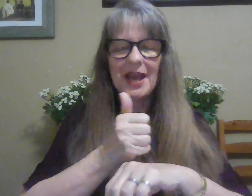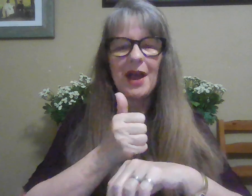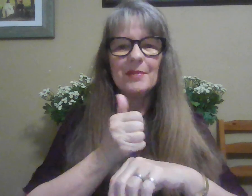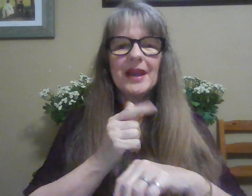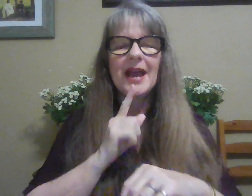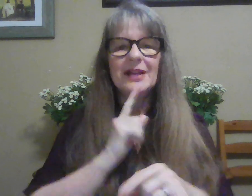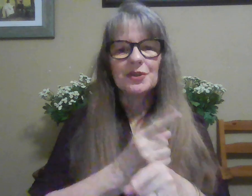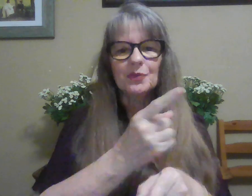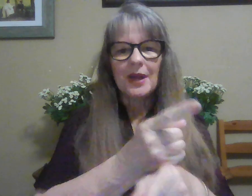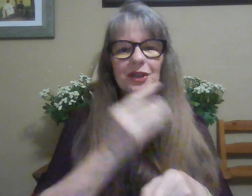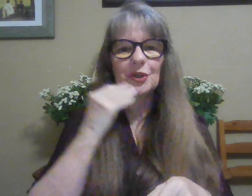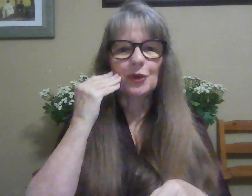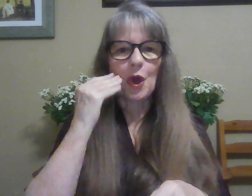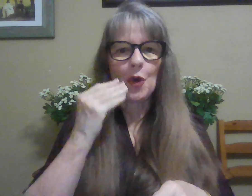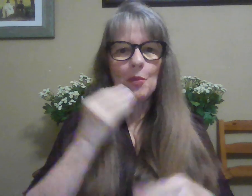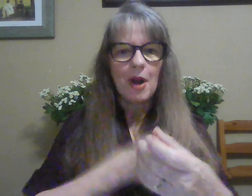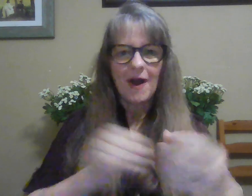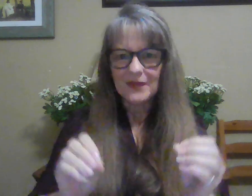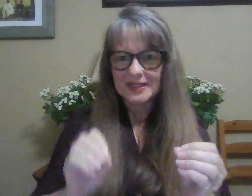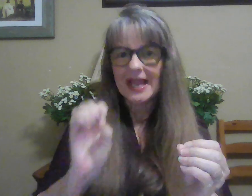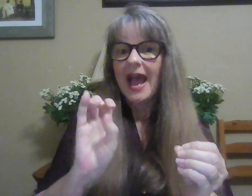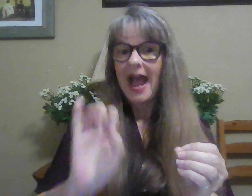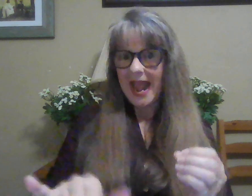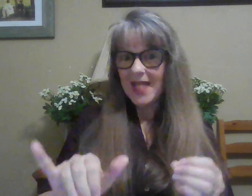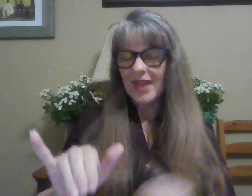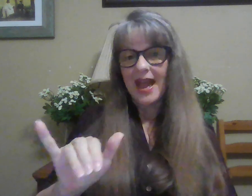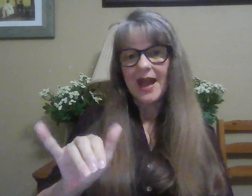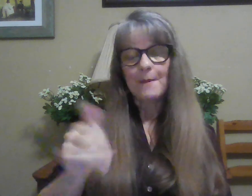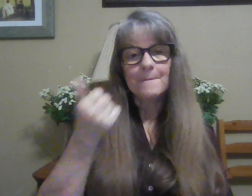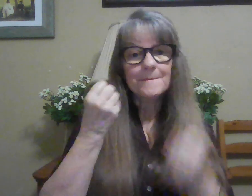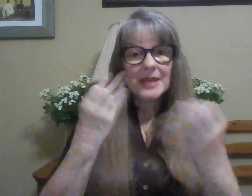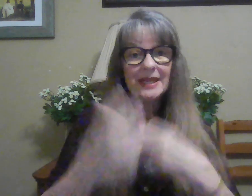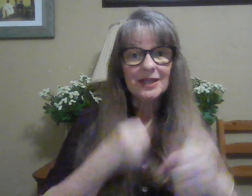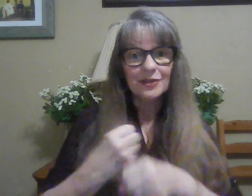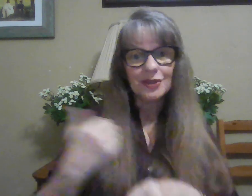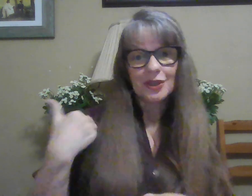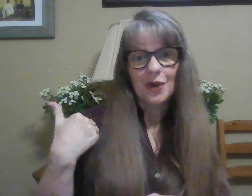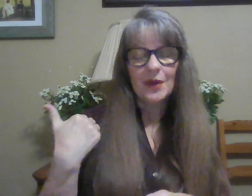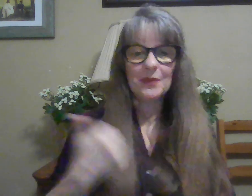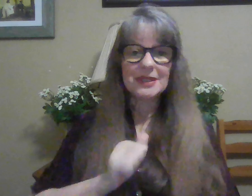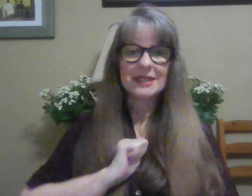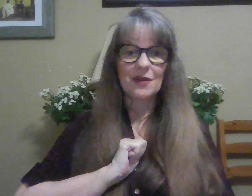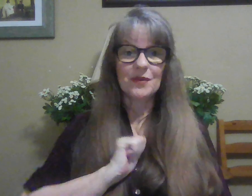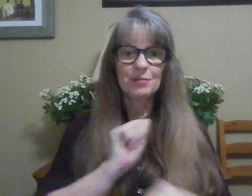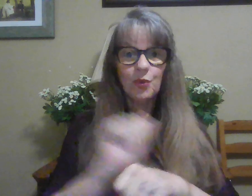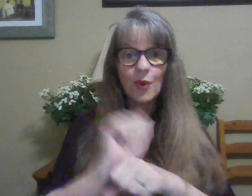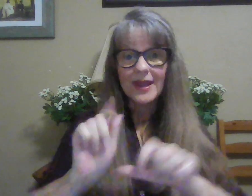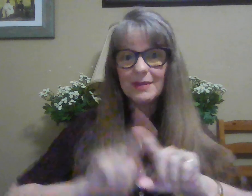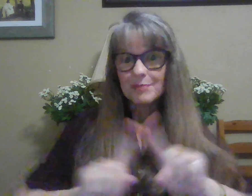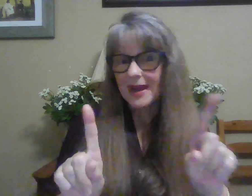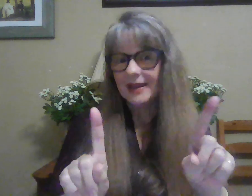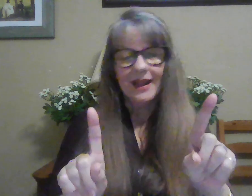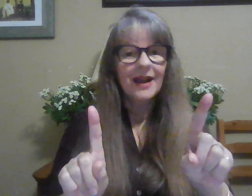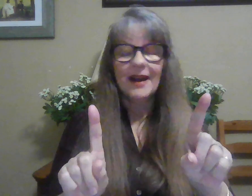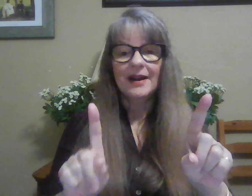up as a regular home office. I had that many years ago when I was self-employed, but I